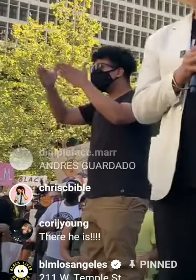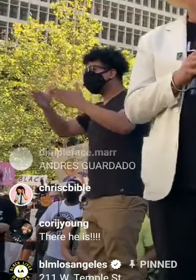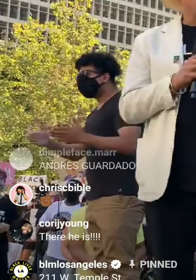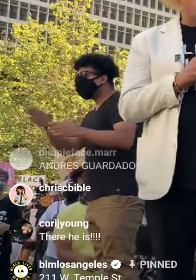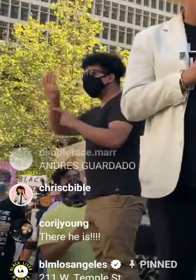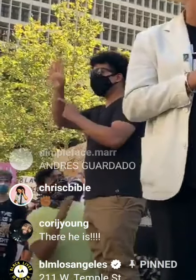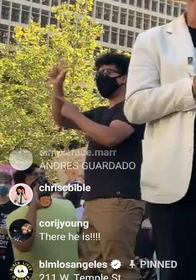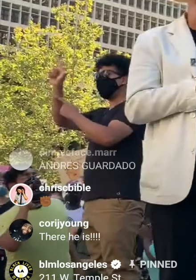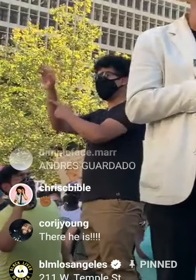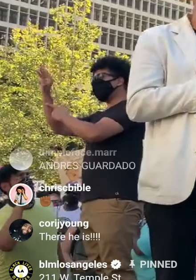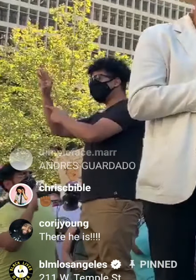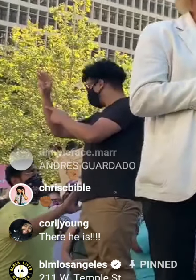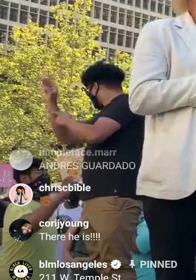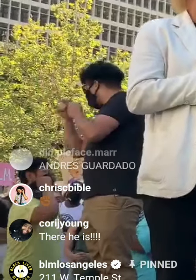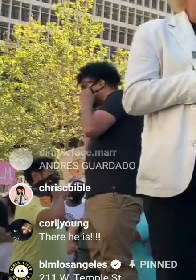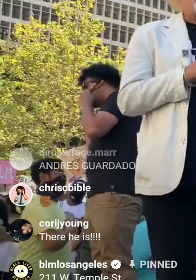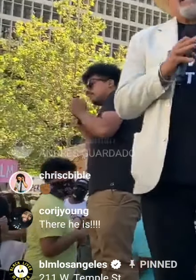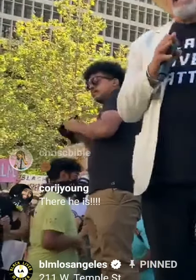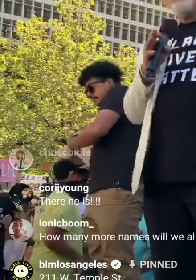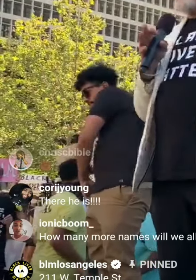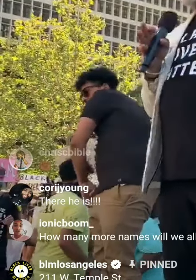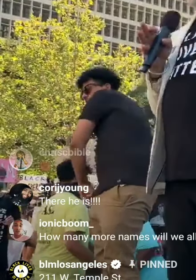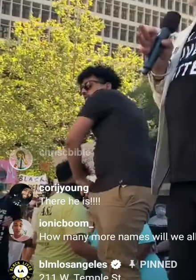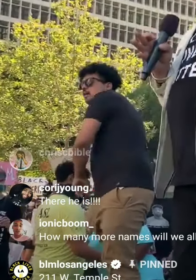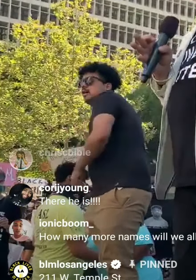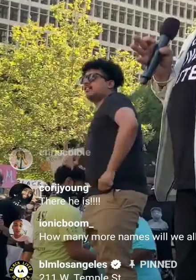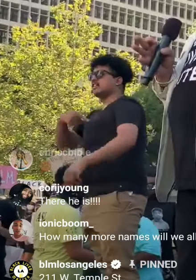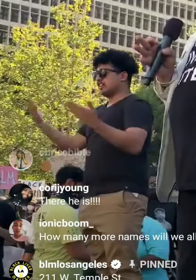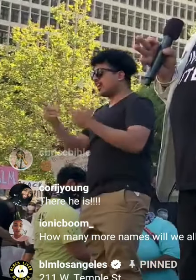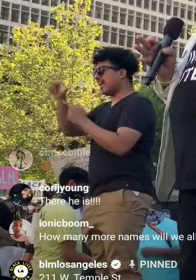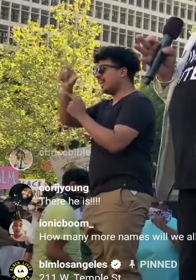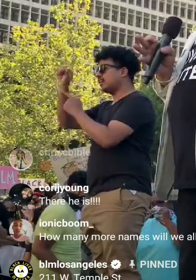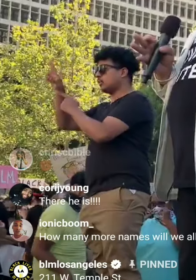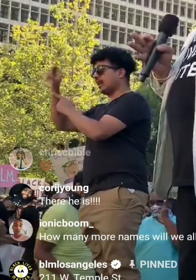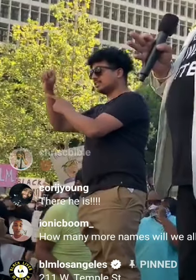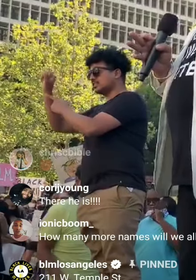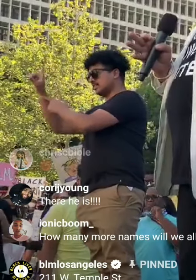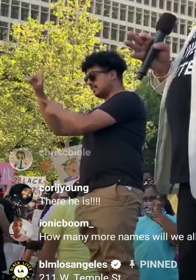deserve and BLM accomplished at LAUSD.